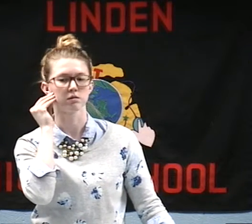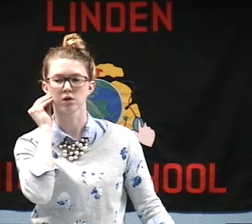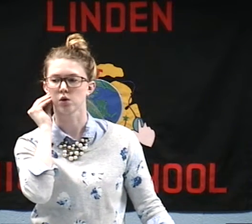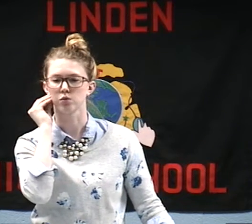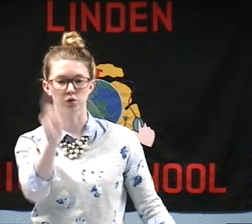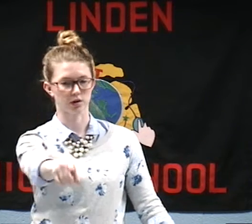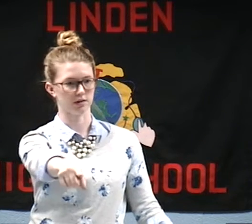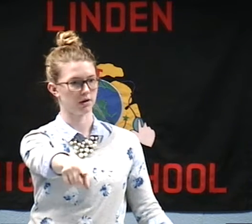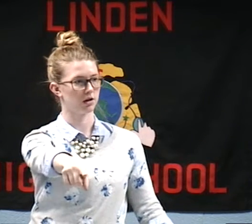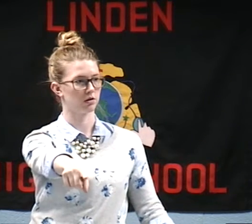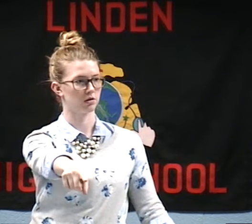Do you want to sit right here?